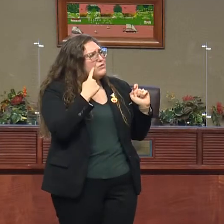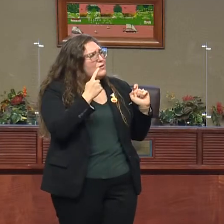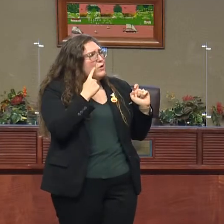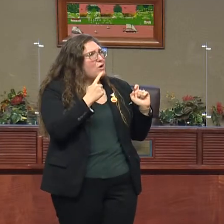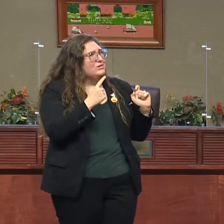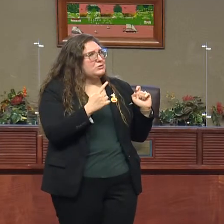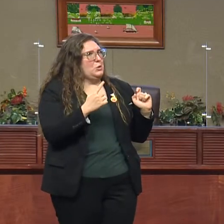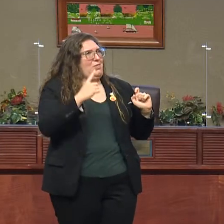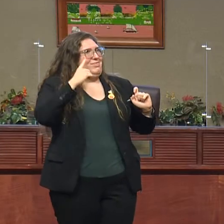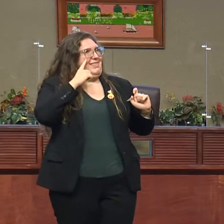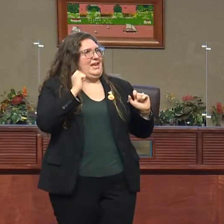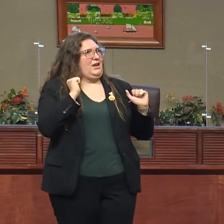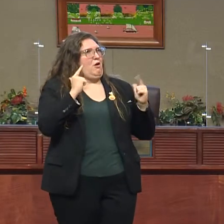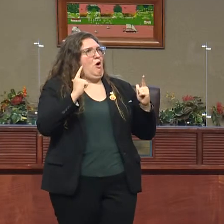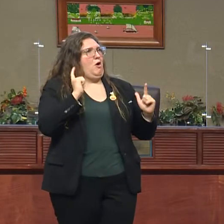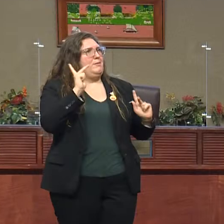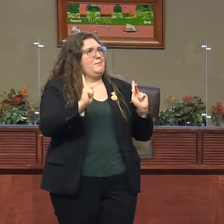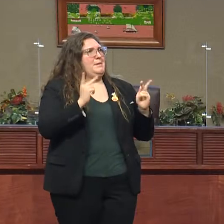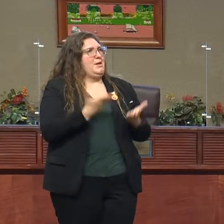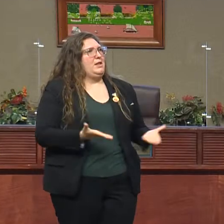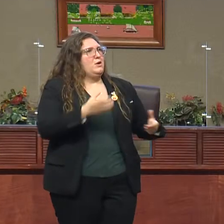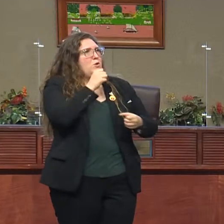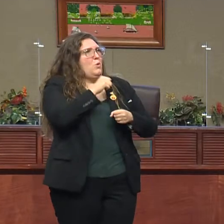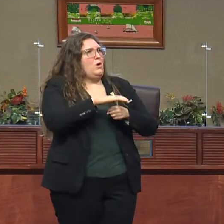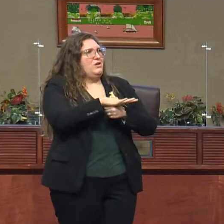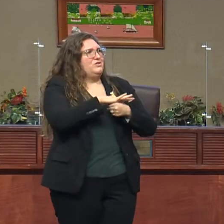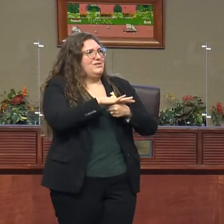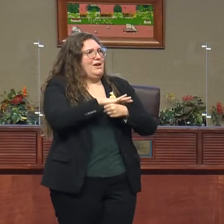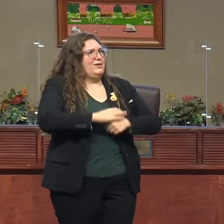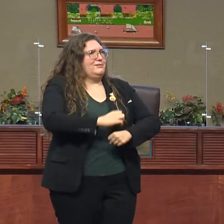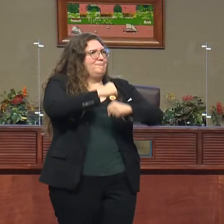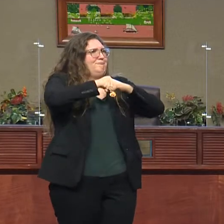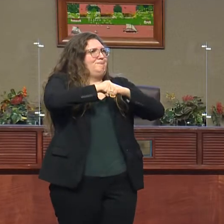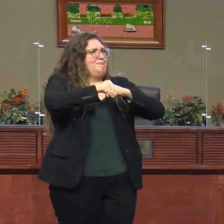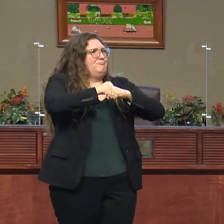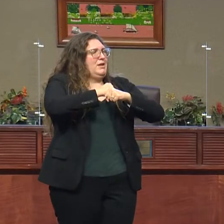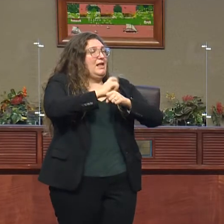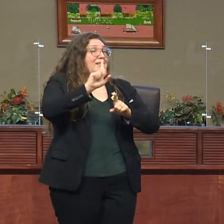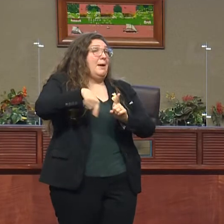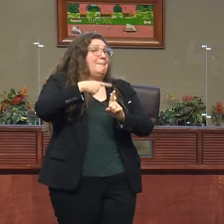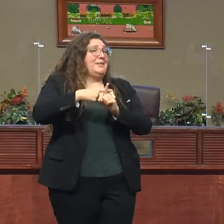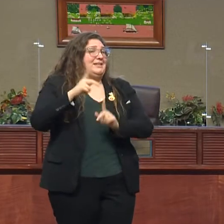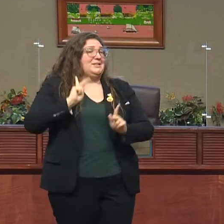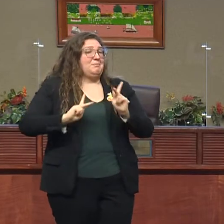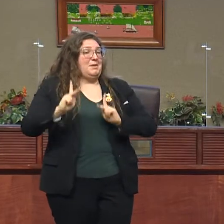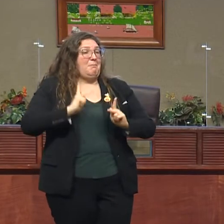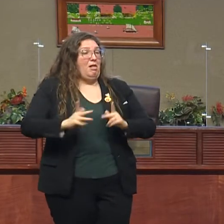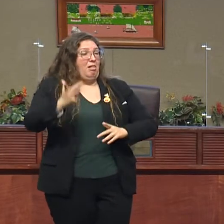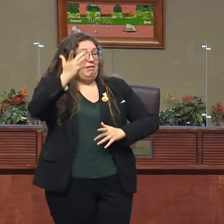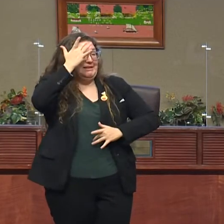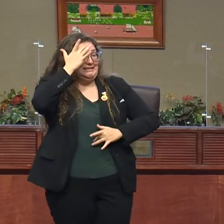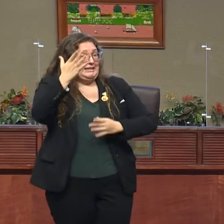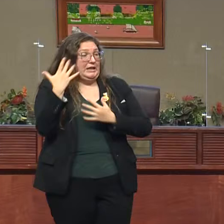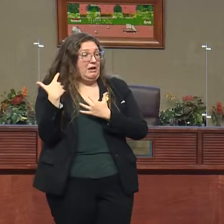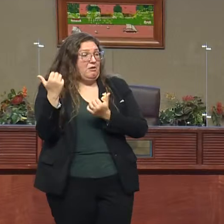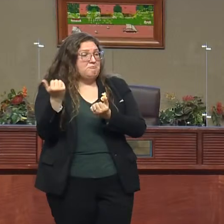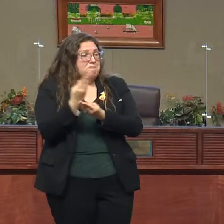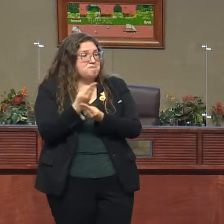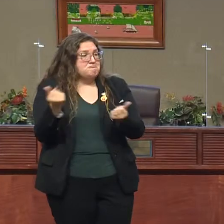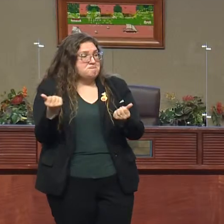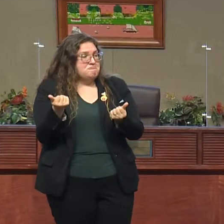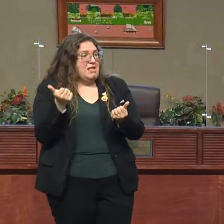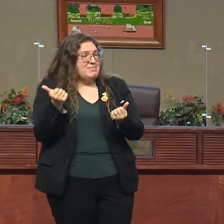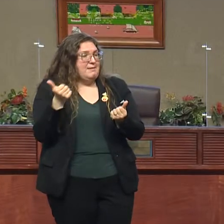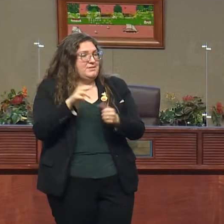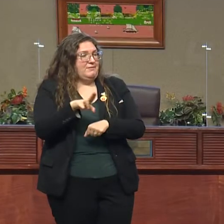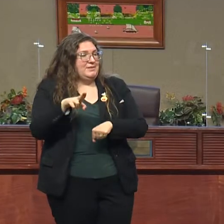that along with the number of people who have been infected that might have some natural immunity? We haven't had the number